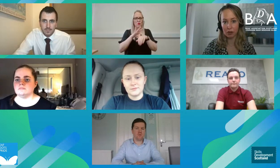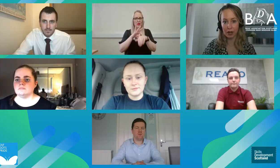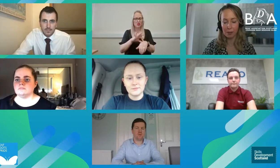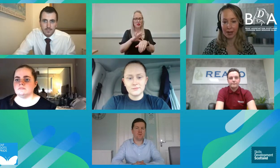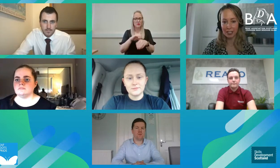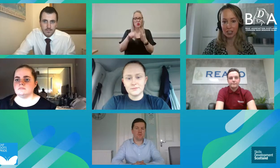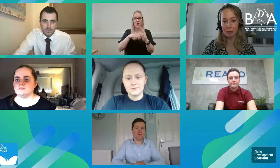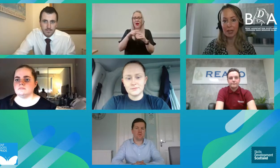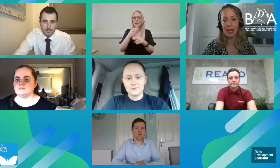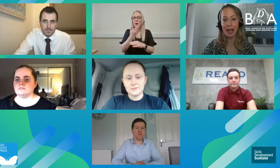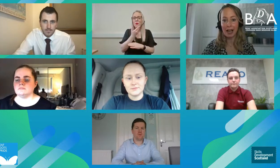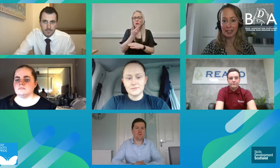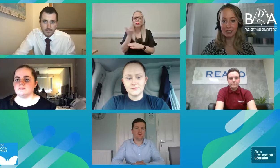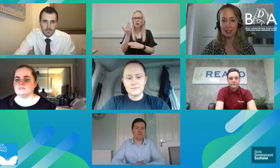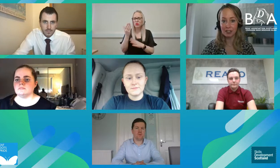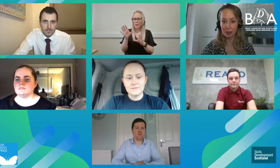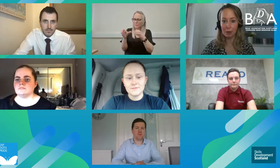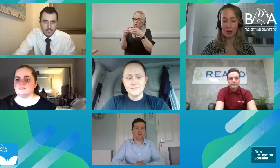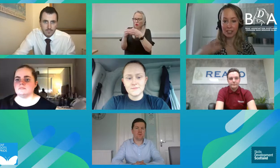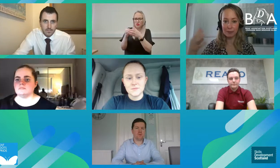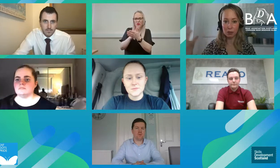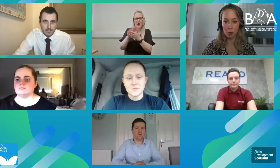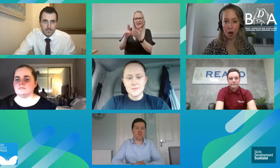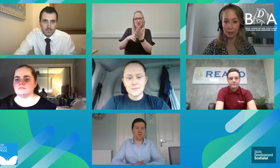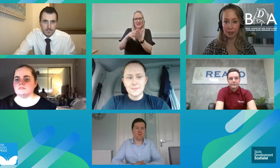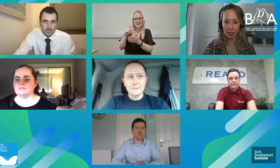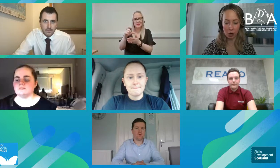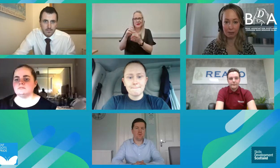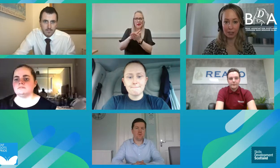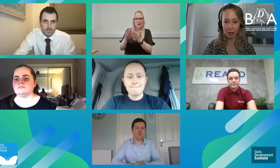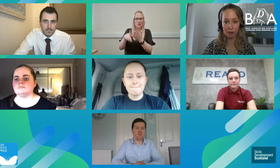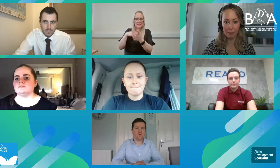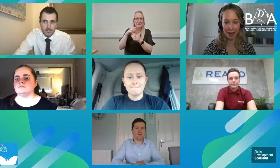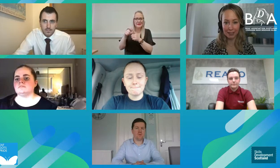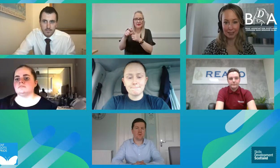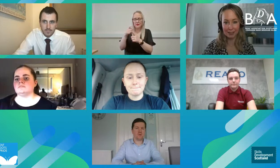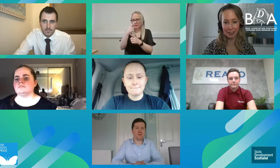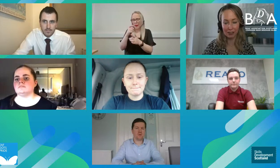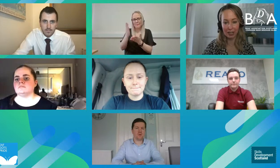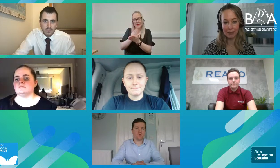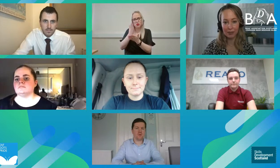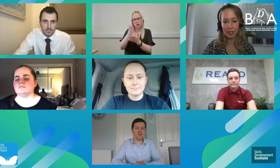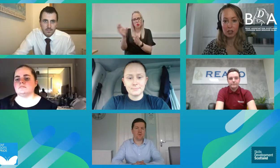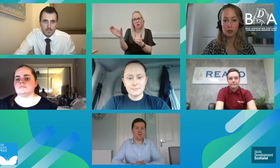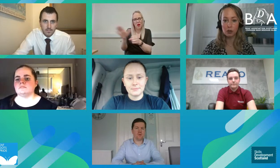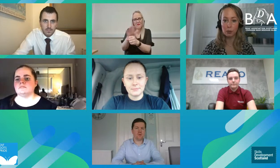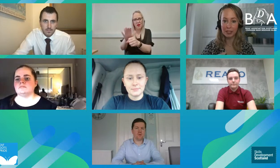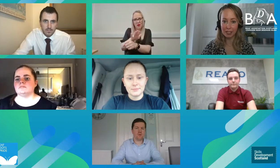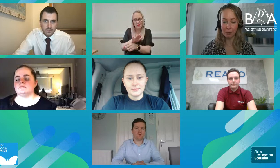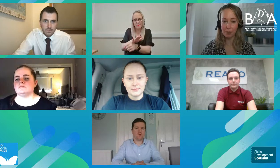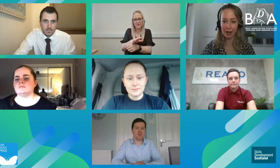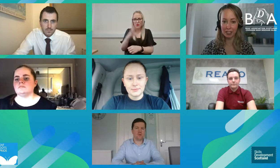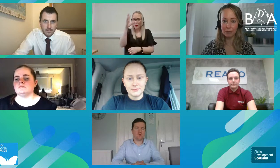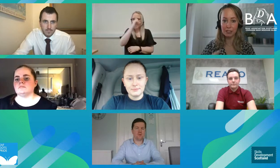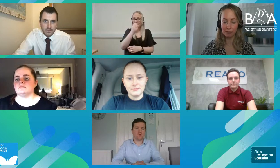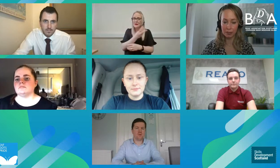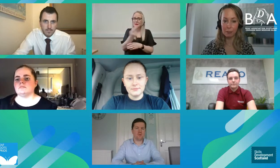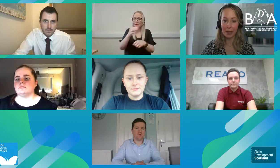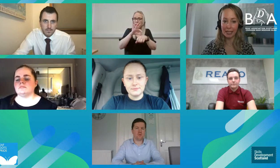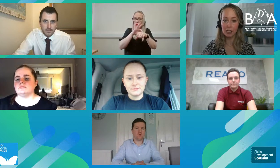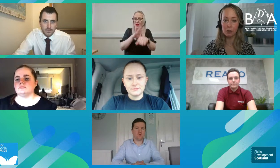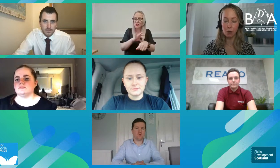complete through an apprenticeship, and some apprenticeships go up to the equivalent of a master's degree. So there'll be some